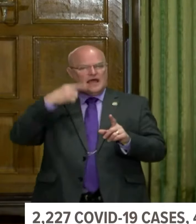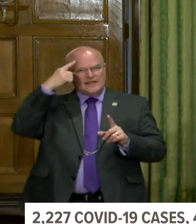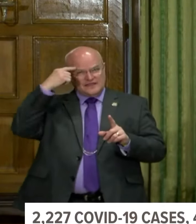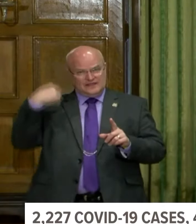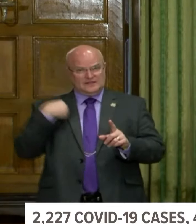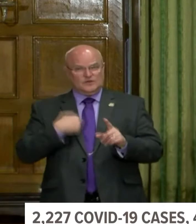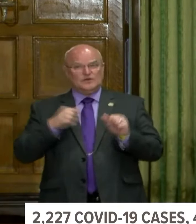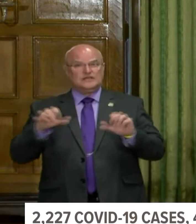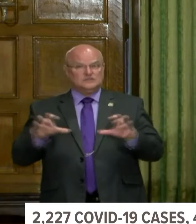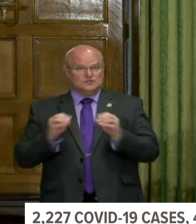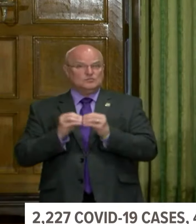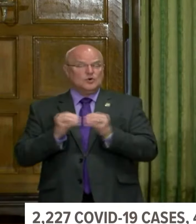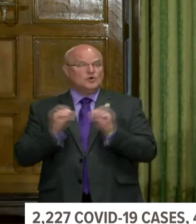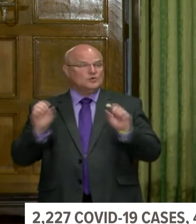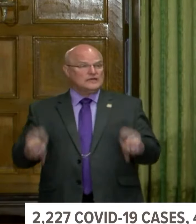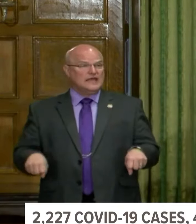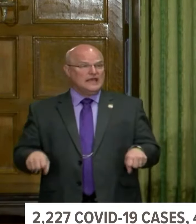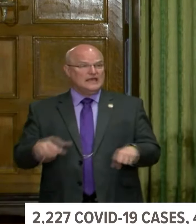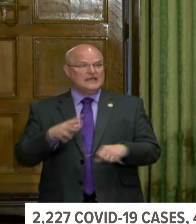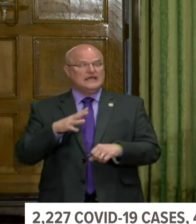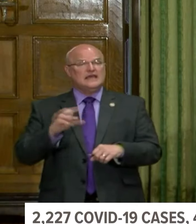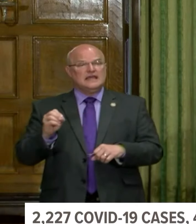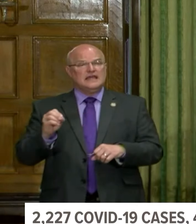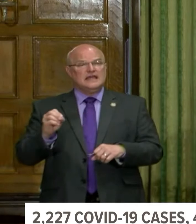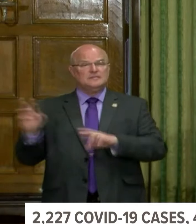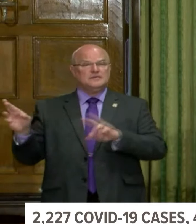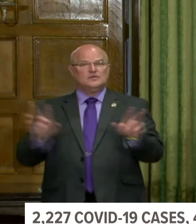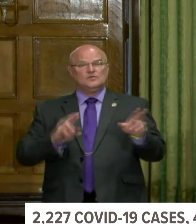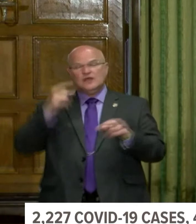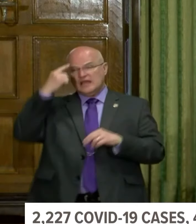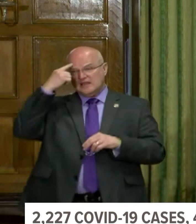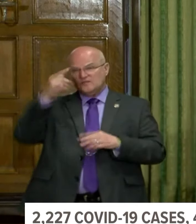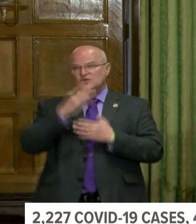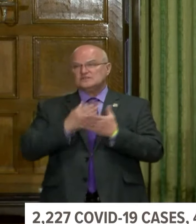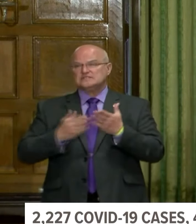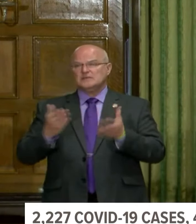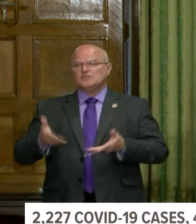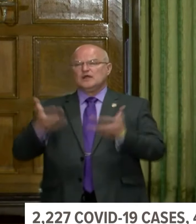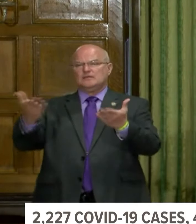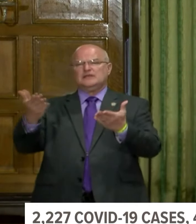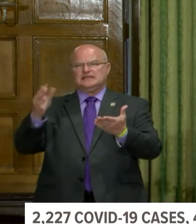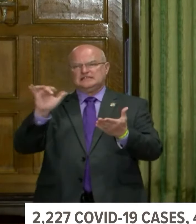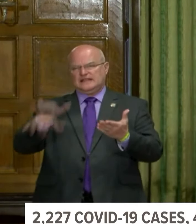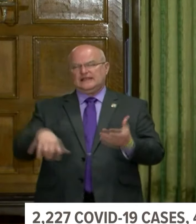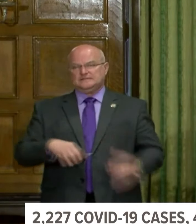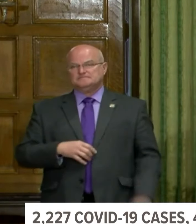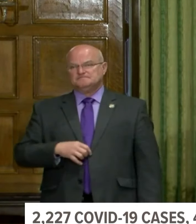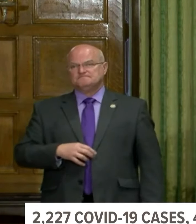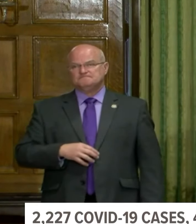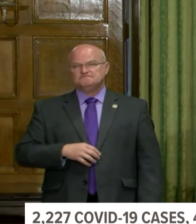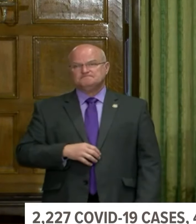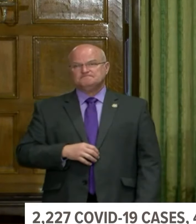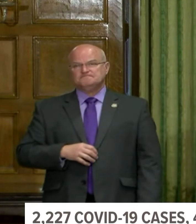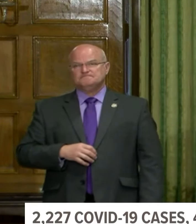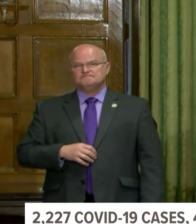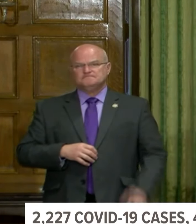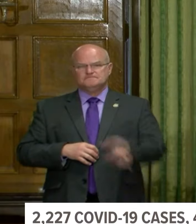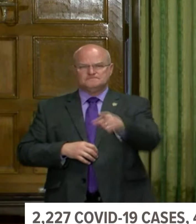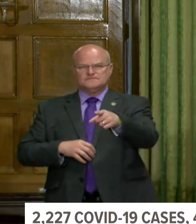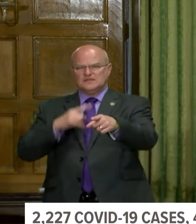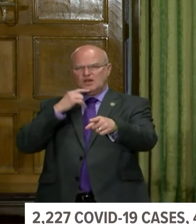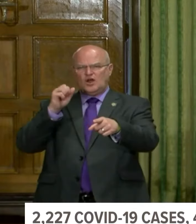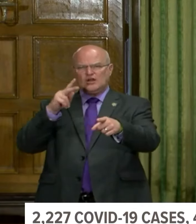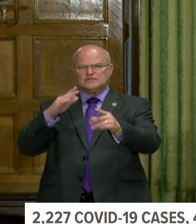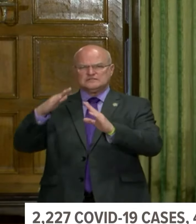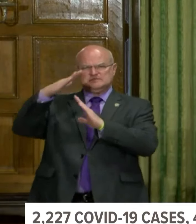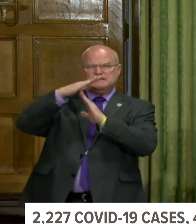can do more and be ready for some recommendations in that regard. Would you say Arkansas is in